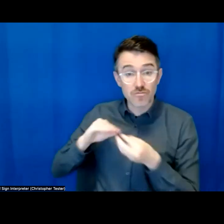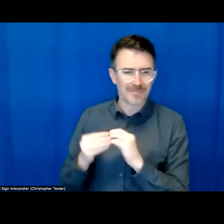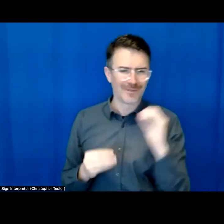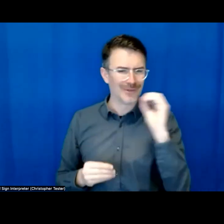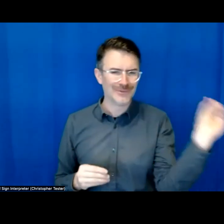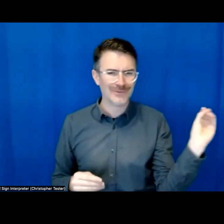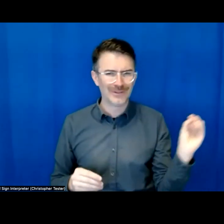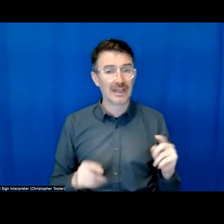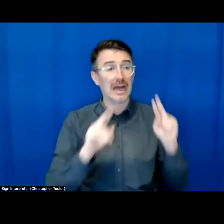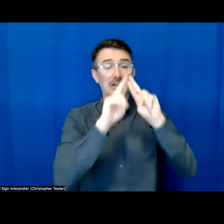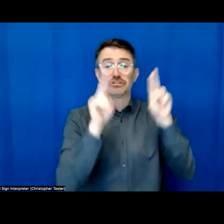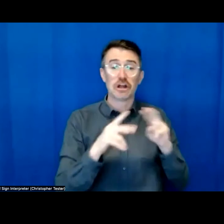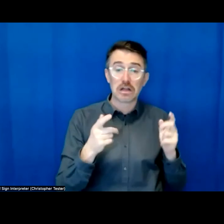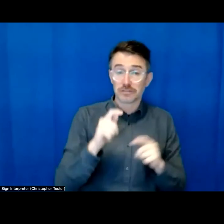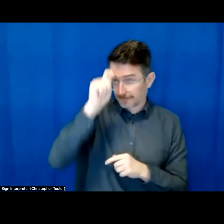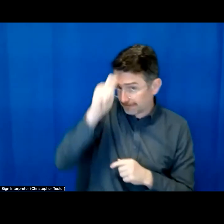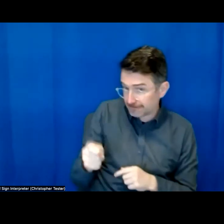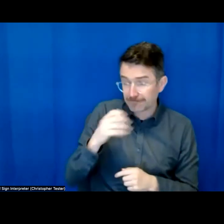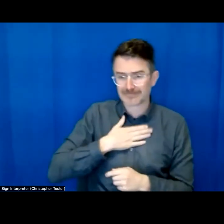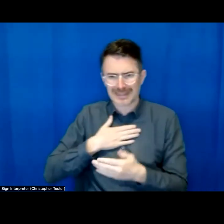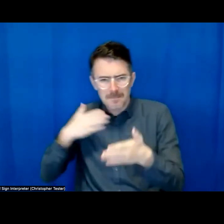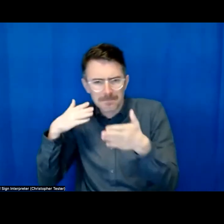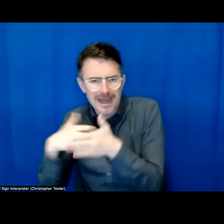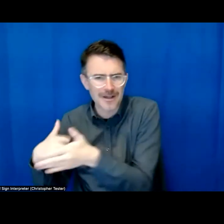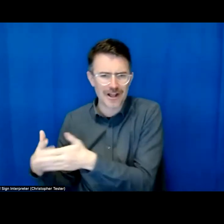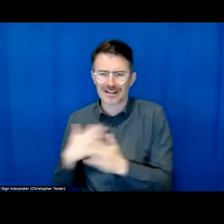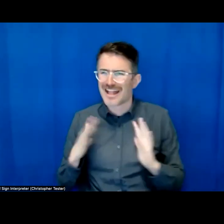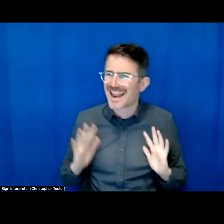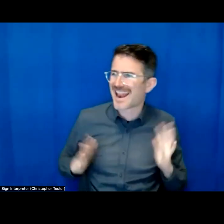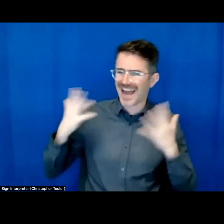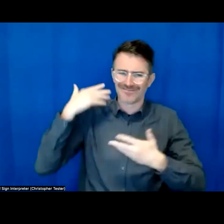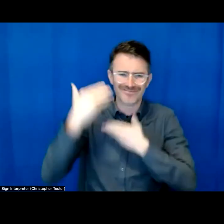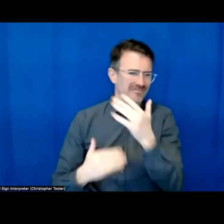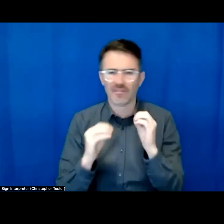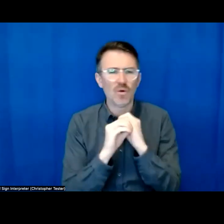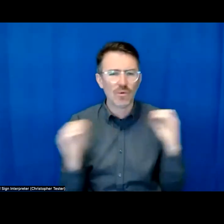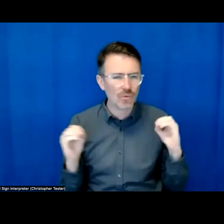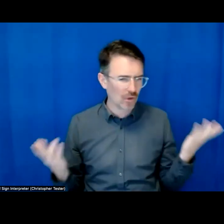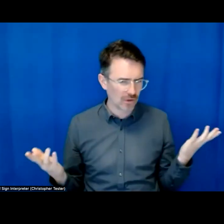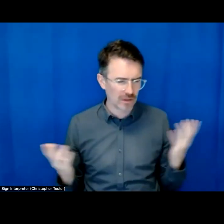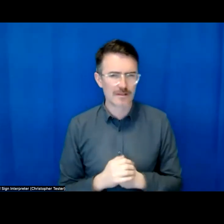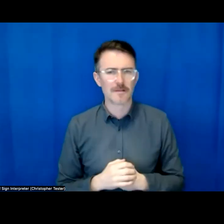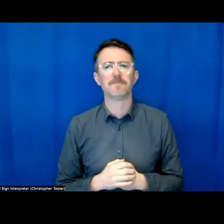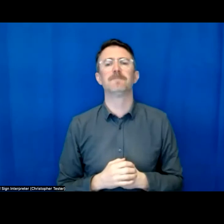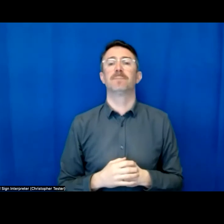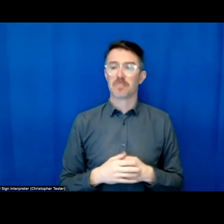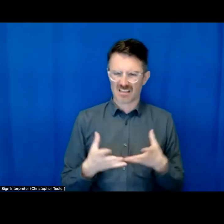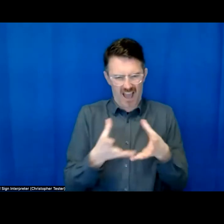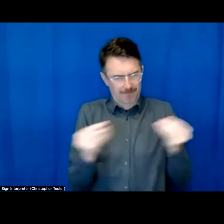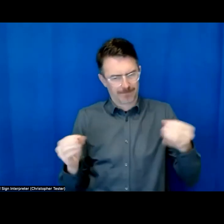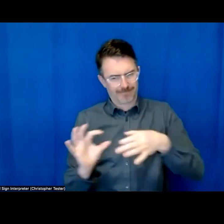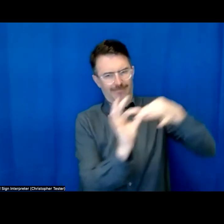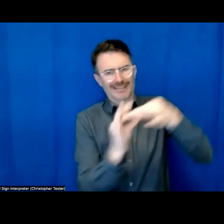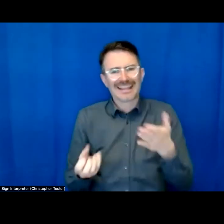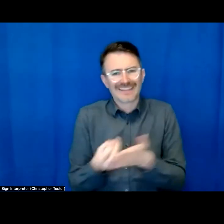that there is lack of funding support and meaningful participation of people with disabilities who are in the front line of climate change. There is a